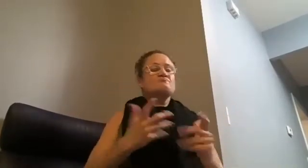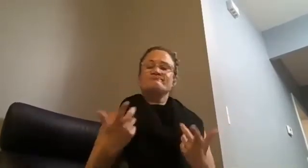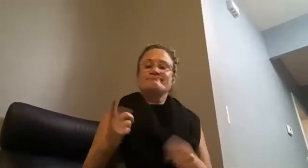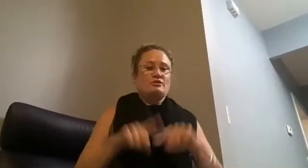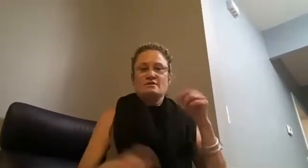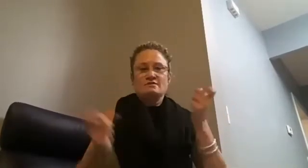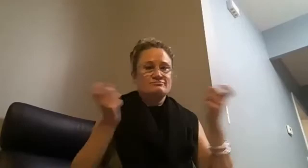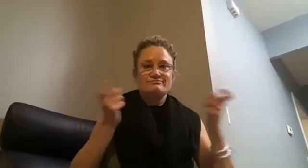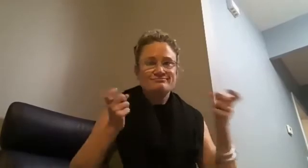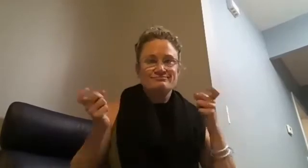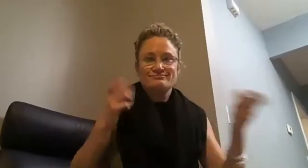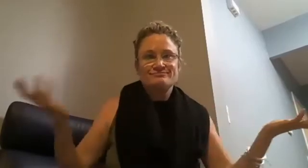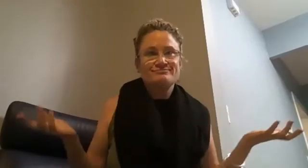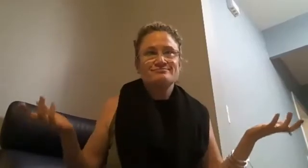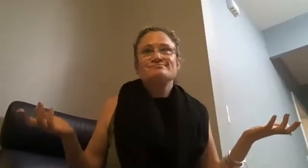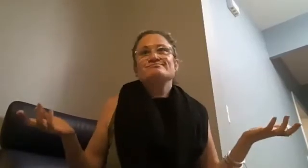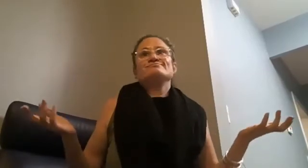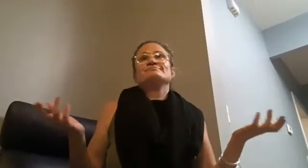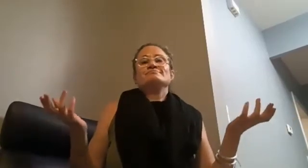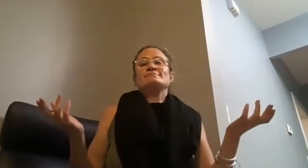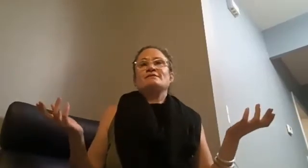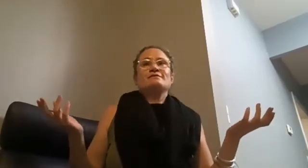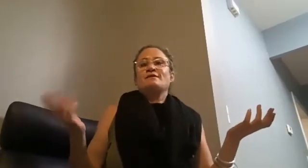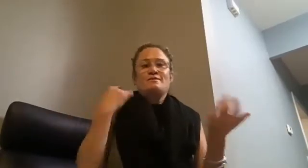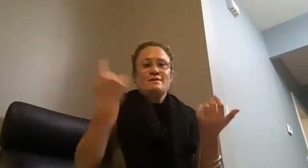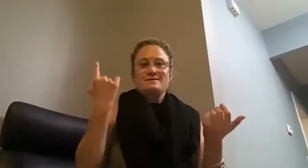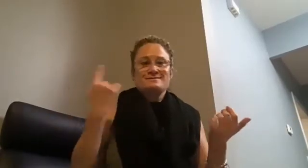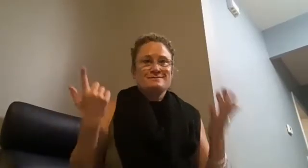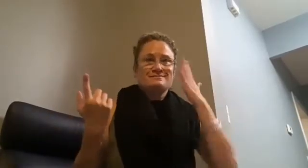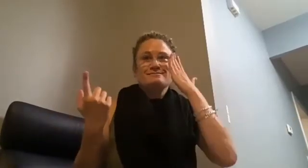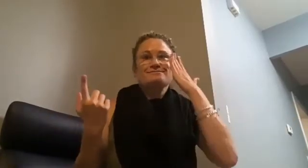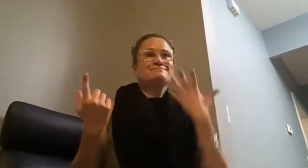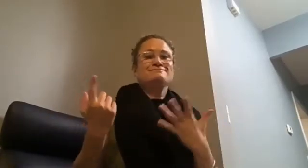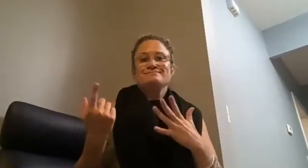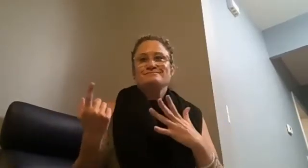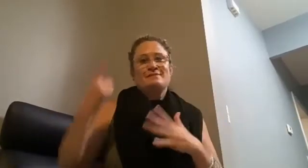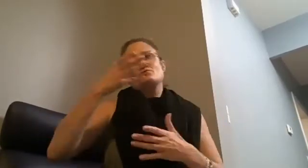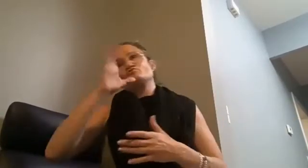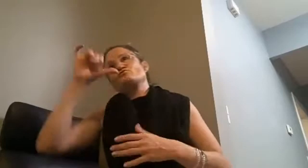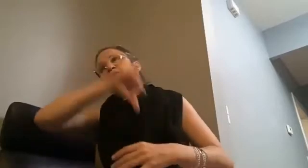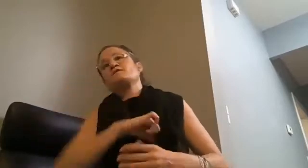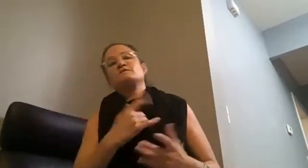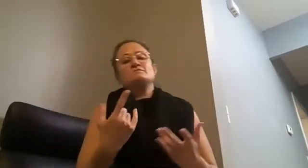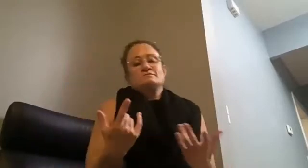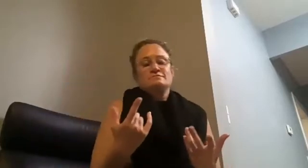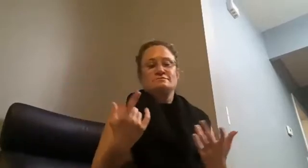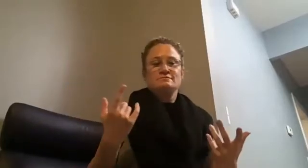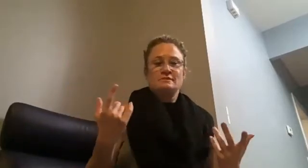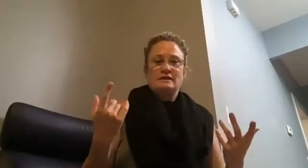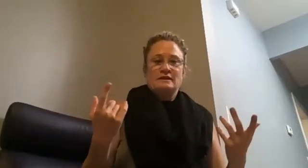in a direction that ever sort of resulted in any form of contented, either drunkenness or sobriety. Because even if I had been capable of